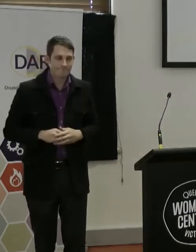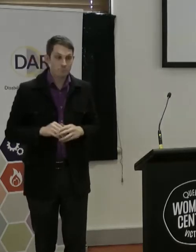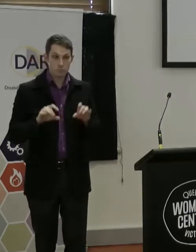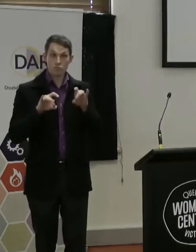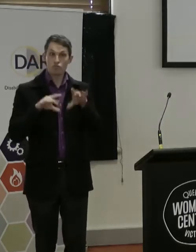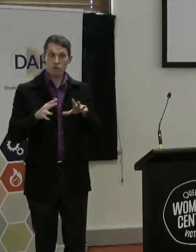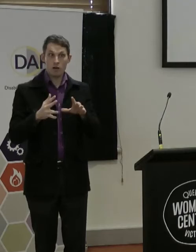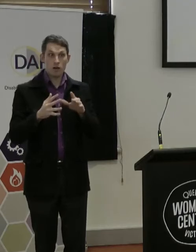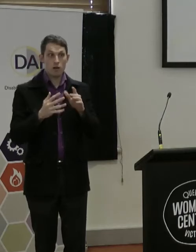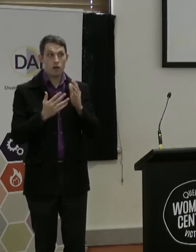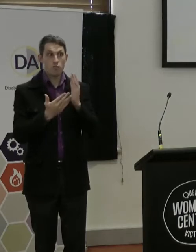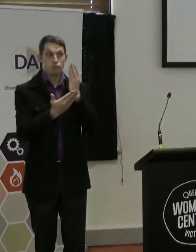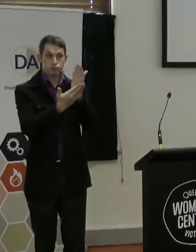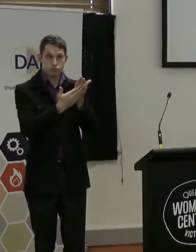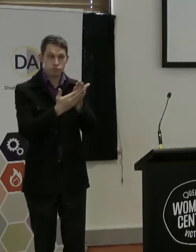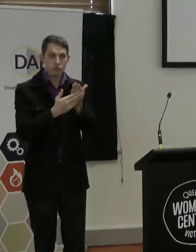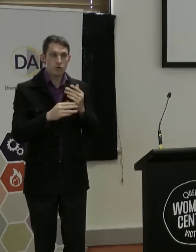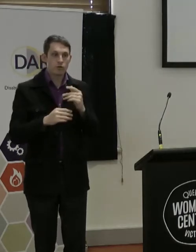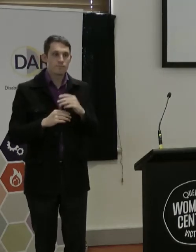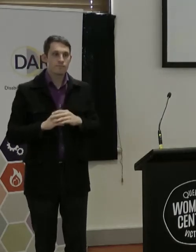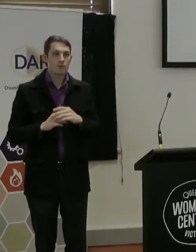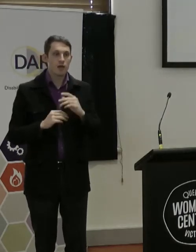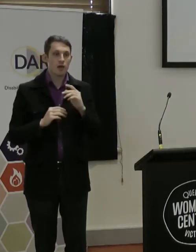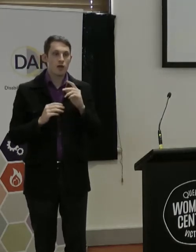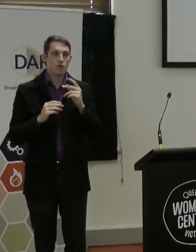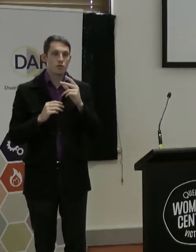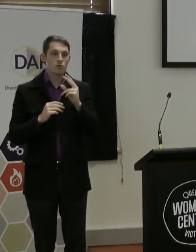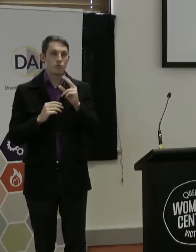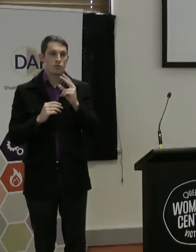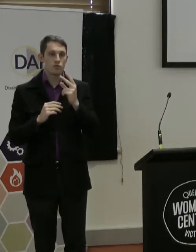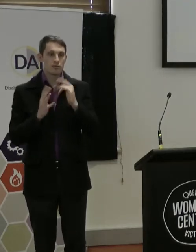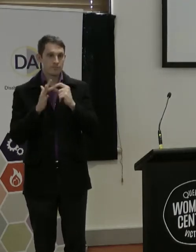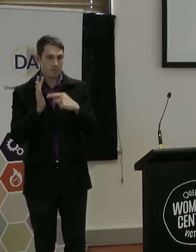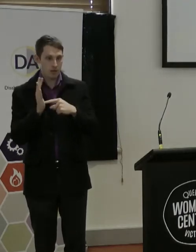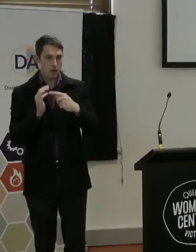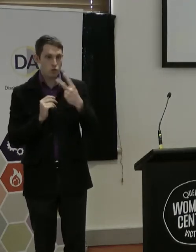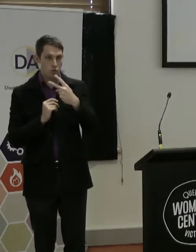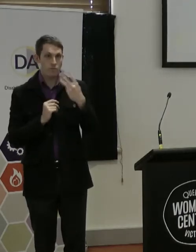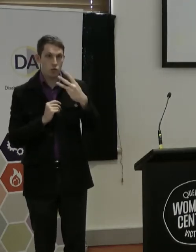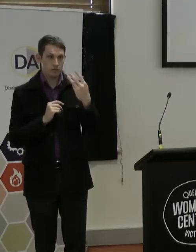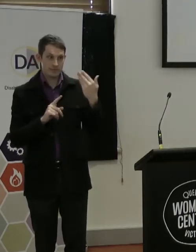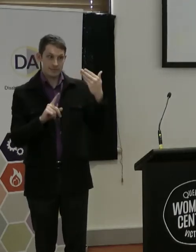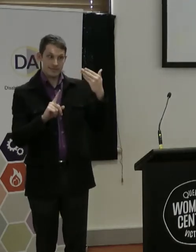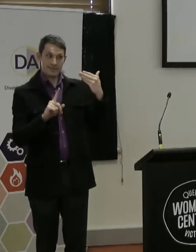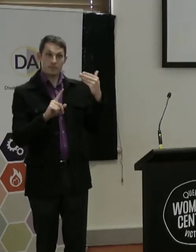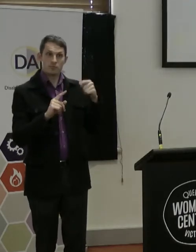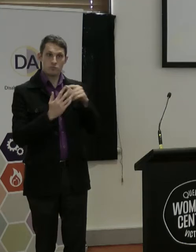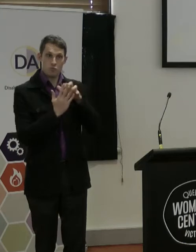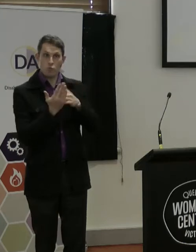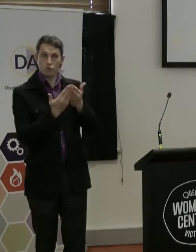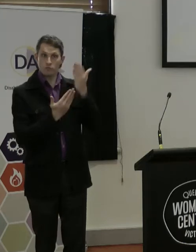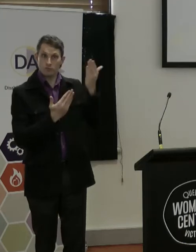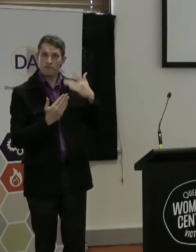report before the committee for the second time on the 12th and the 13th of September. It feels like forever ago now, but it wasn't that long